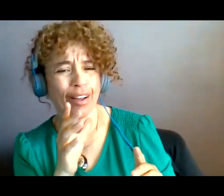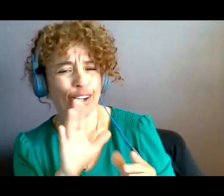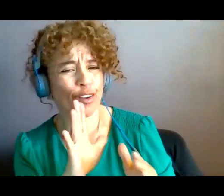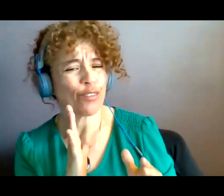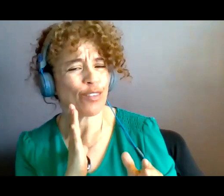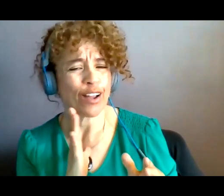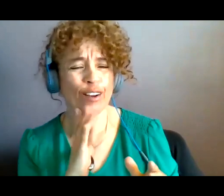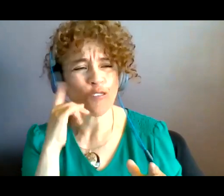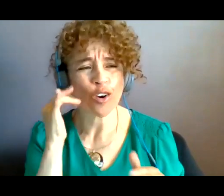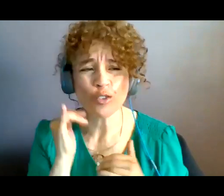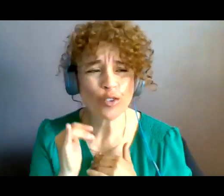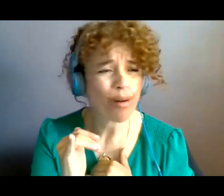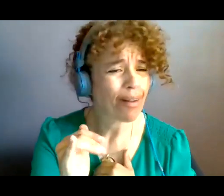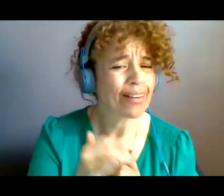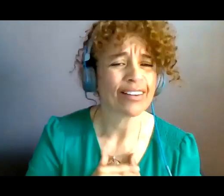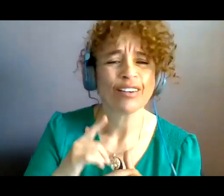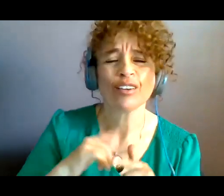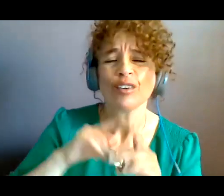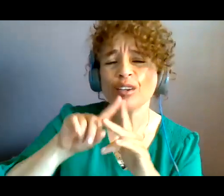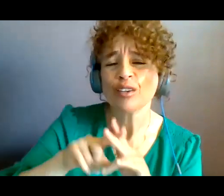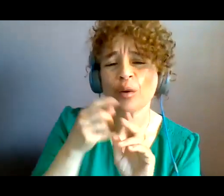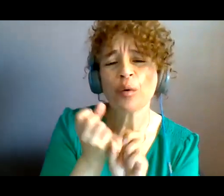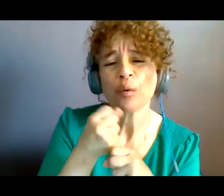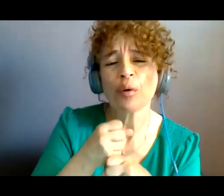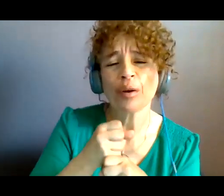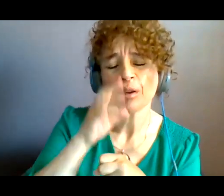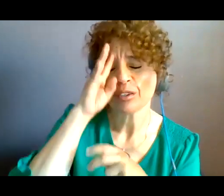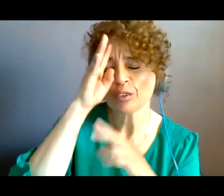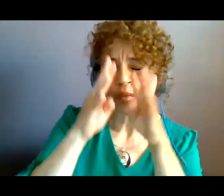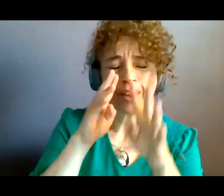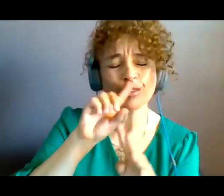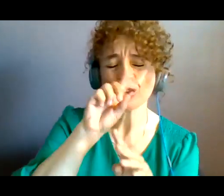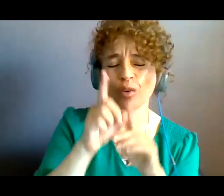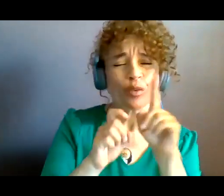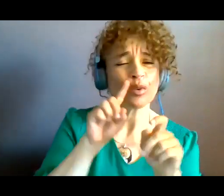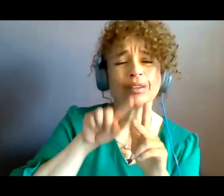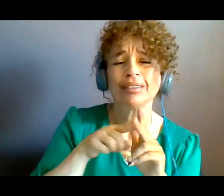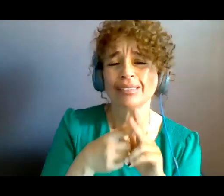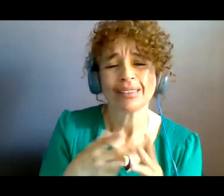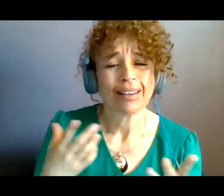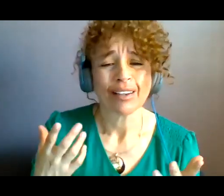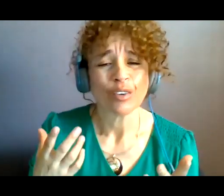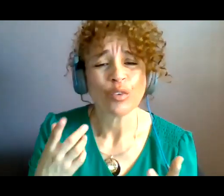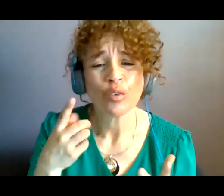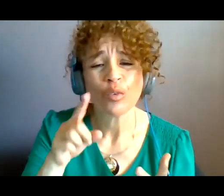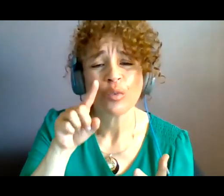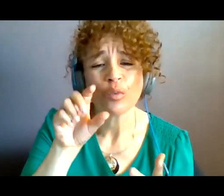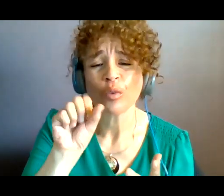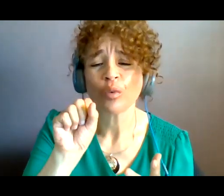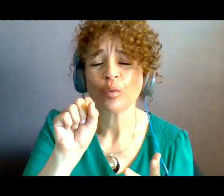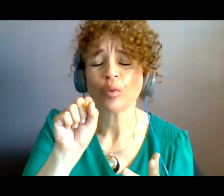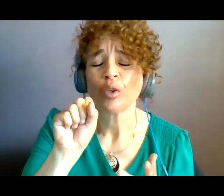fine for a while, and then you'd start making up your own questions." He said, "You wouldn't stick to